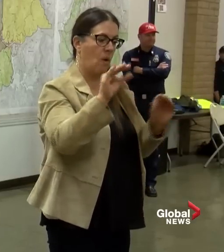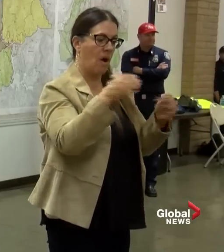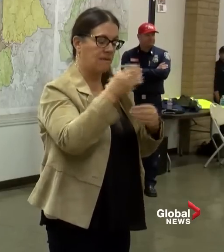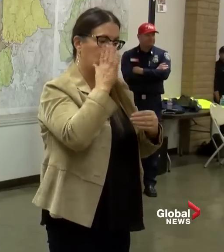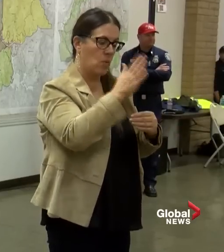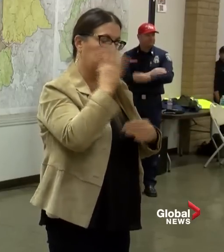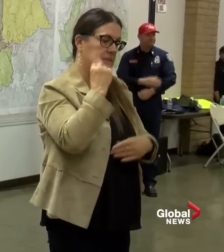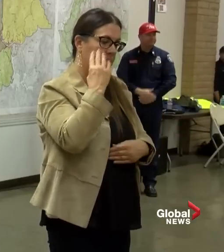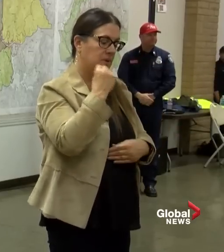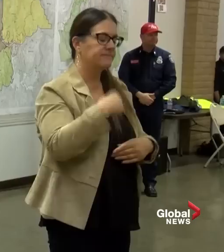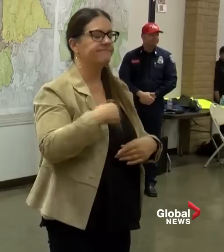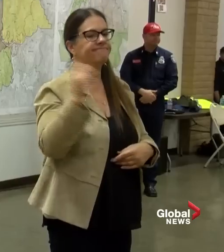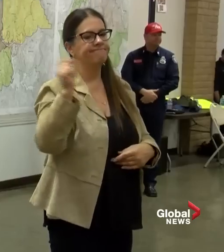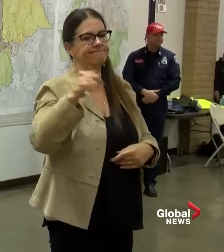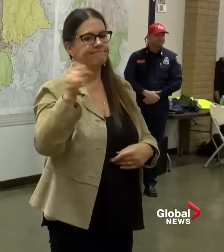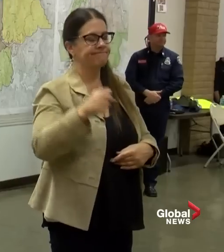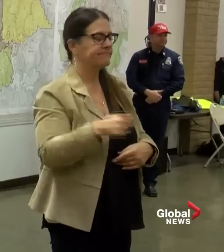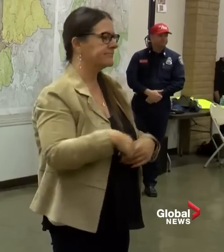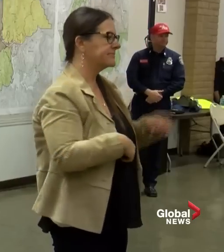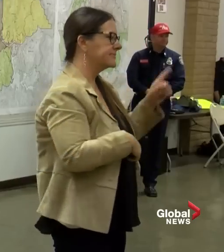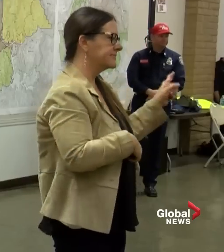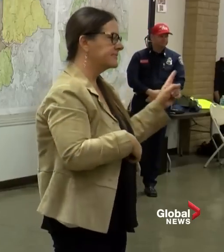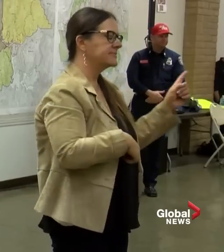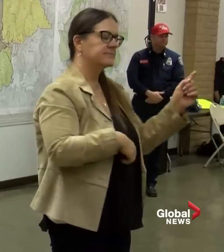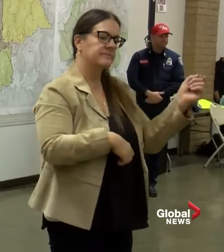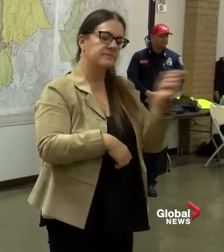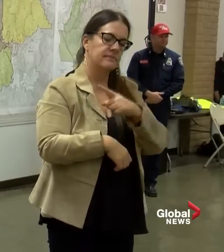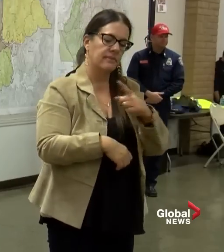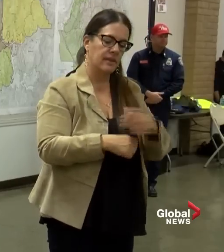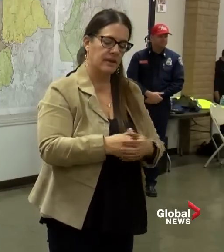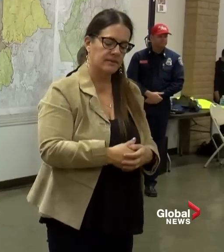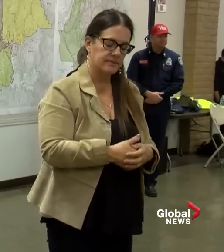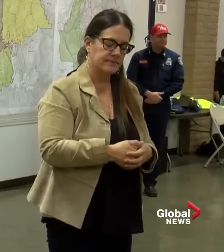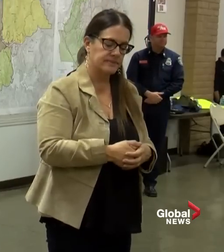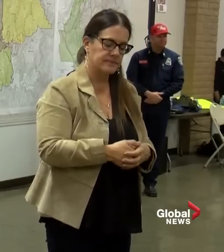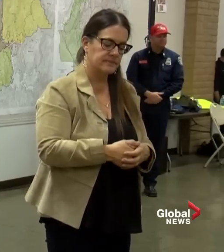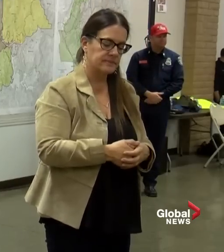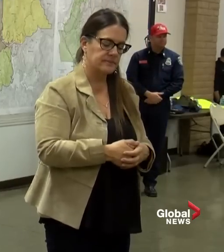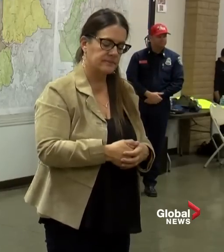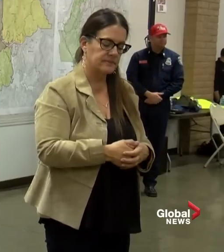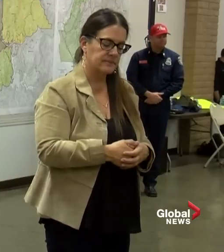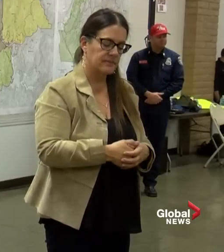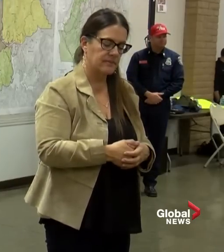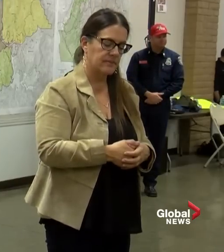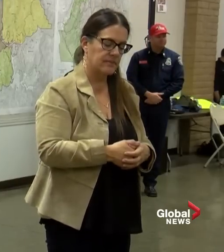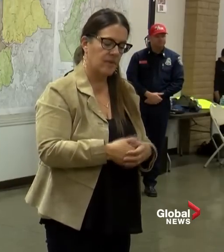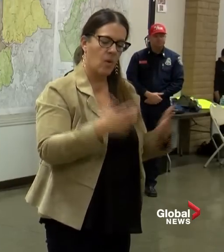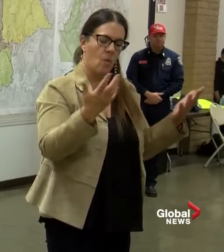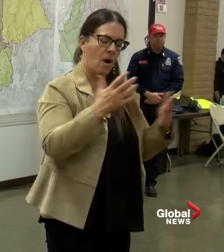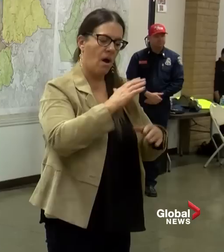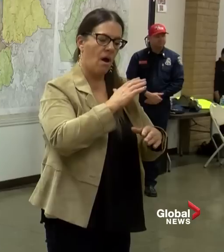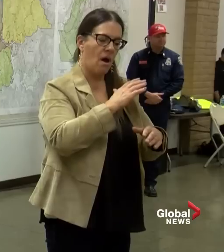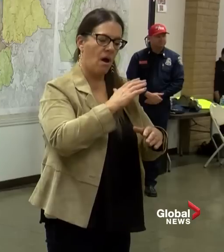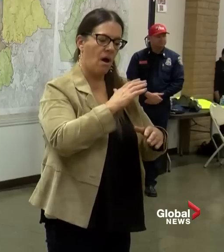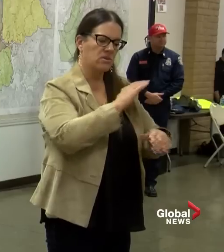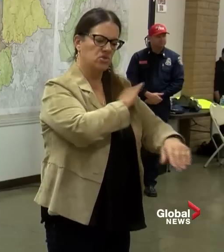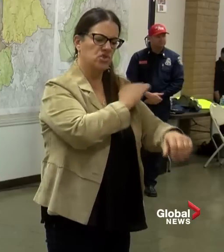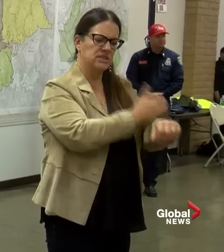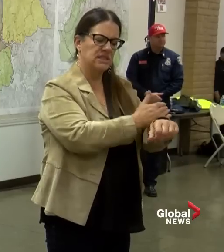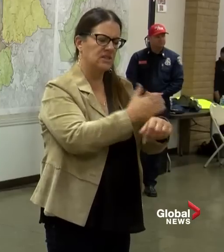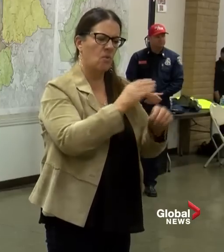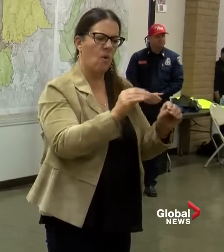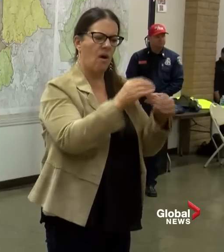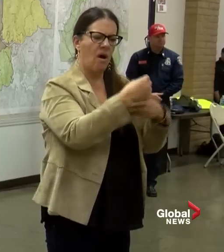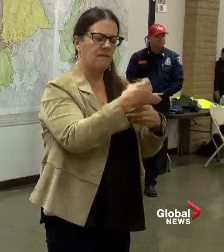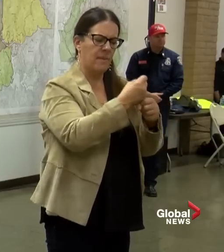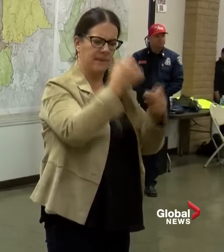I'm not sure if this is best directed for you, but what office or jurisdiction would